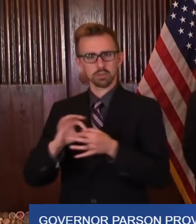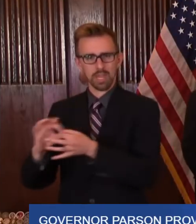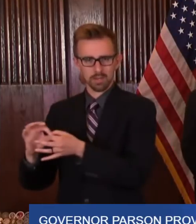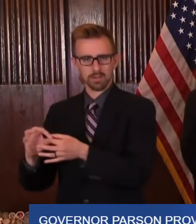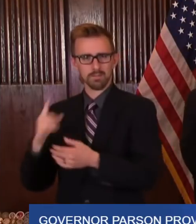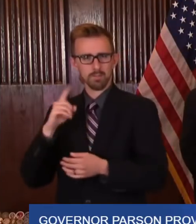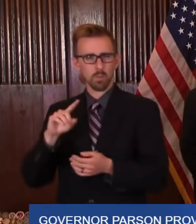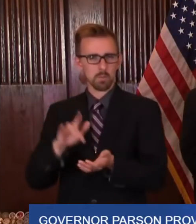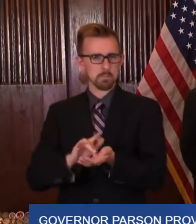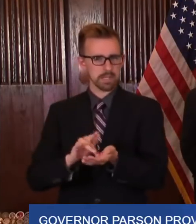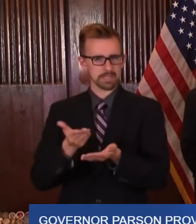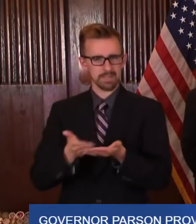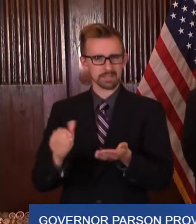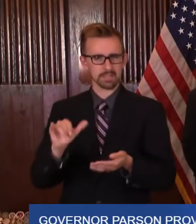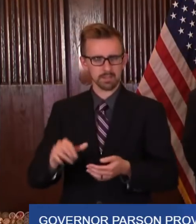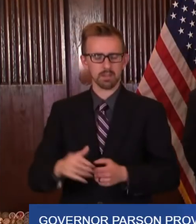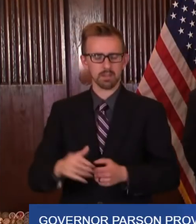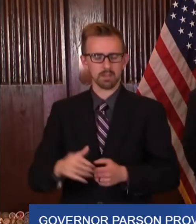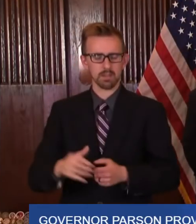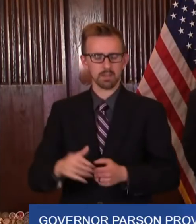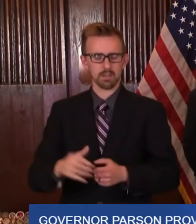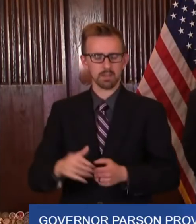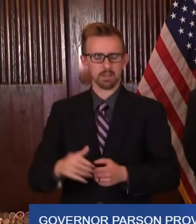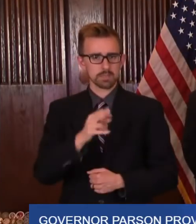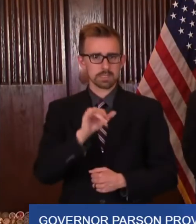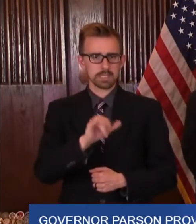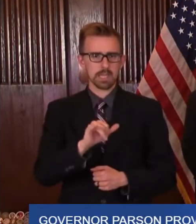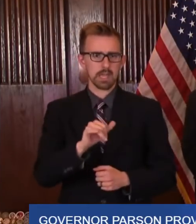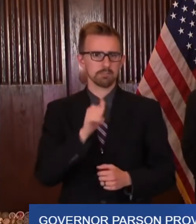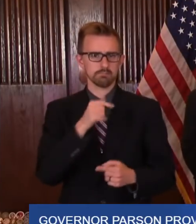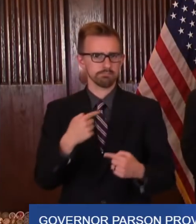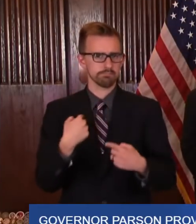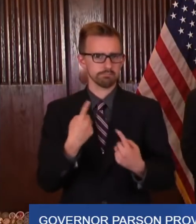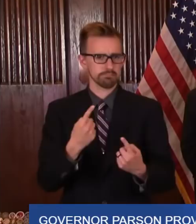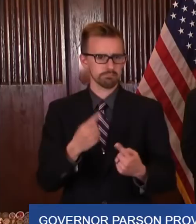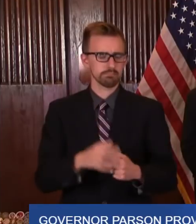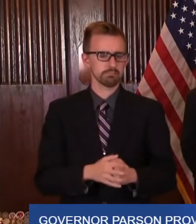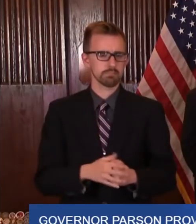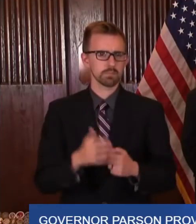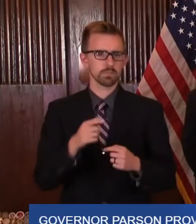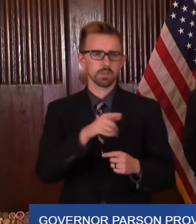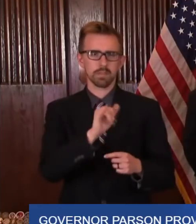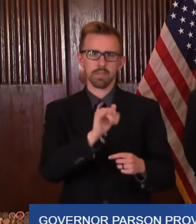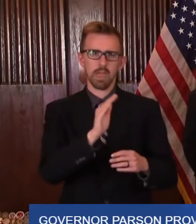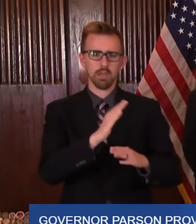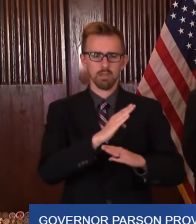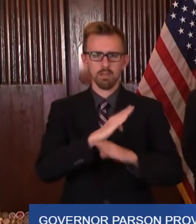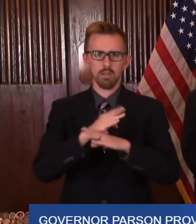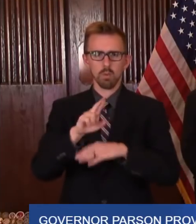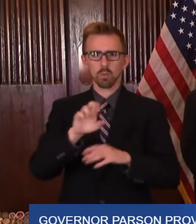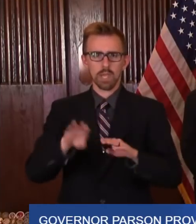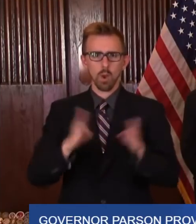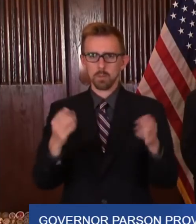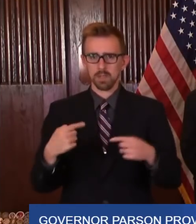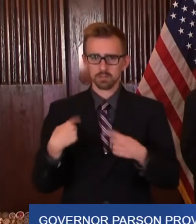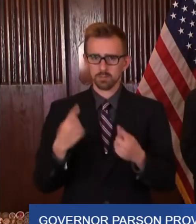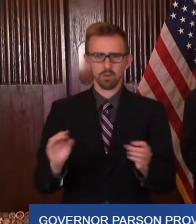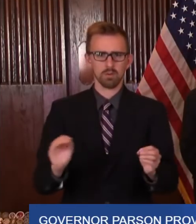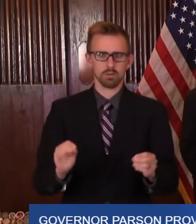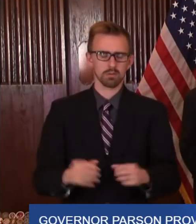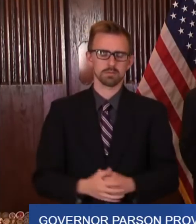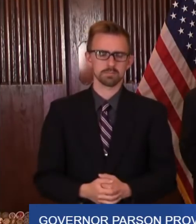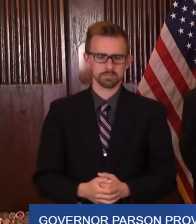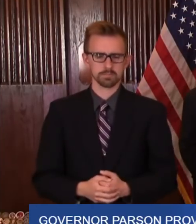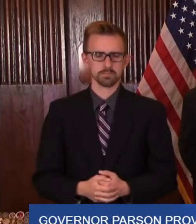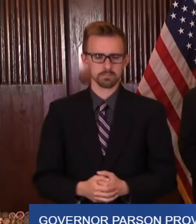things like that, we're not seeing that to any capacity to hinder reopening up at this point. But